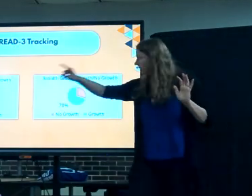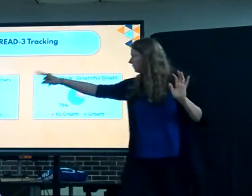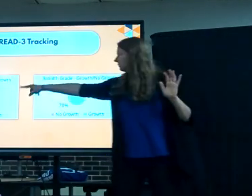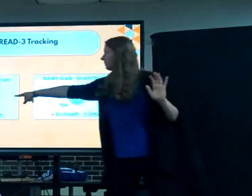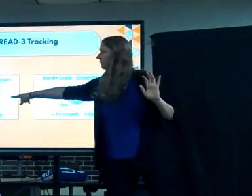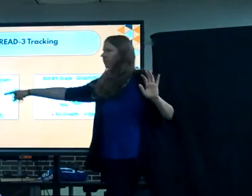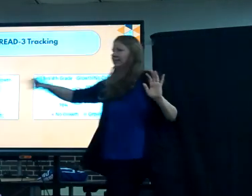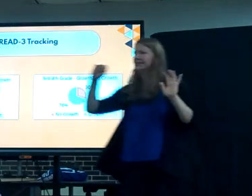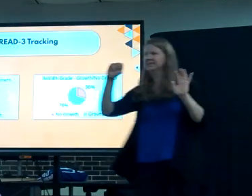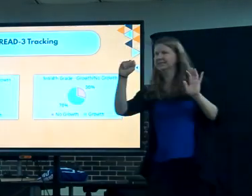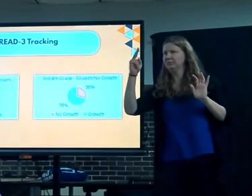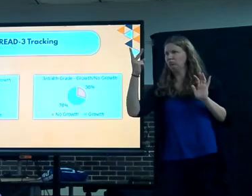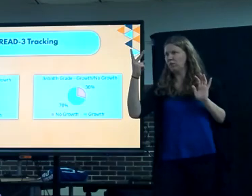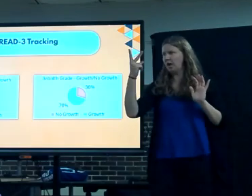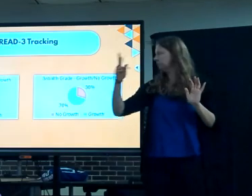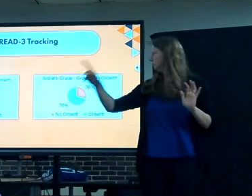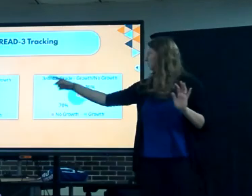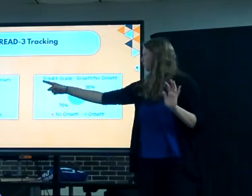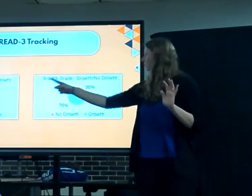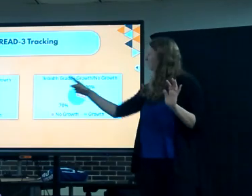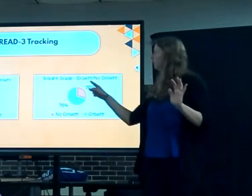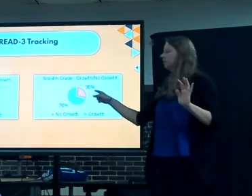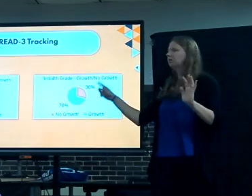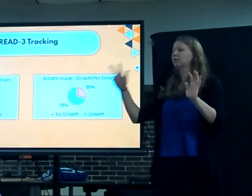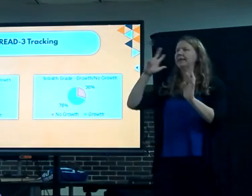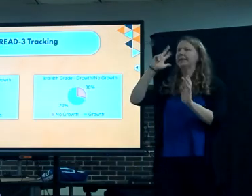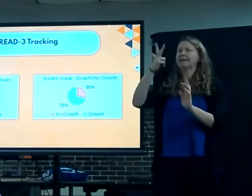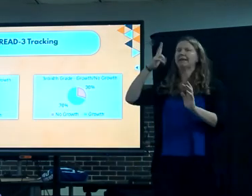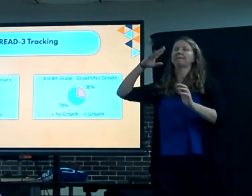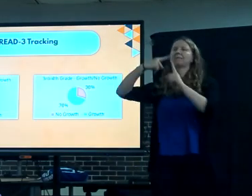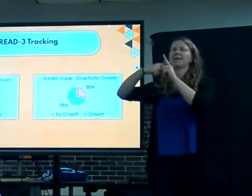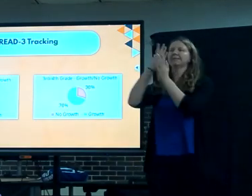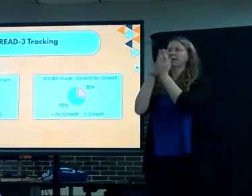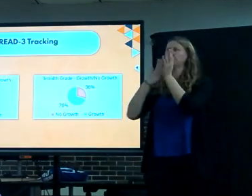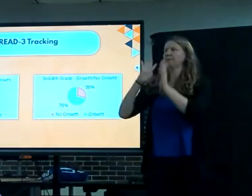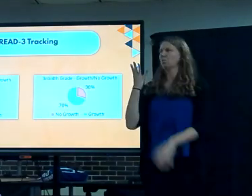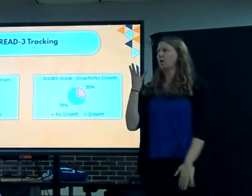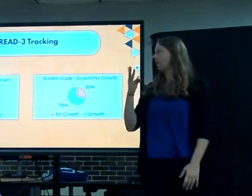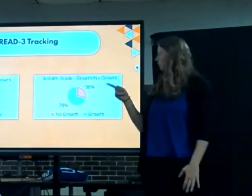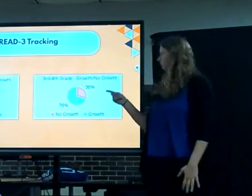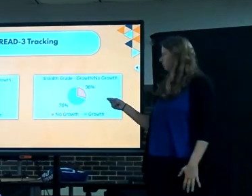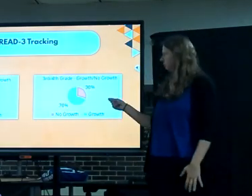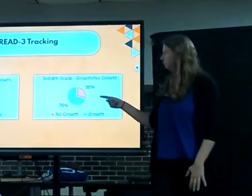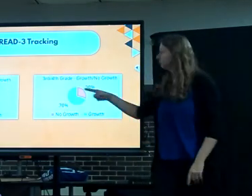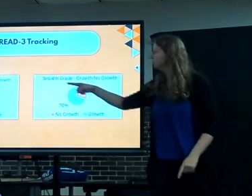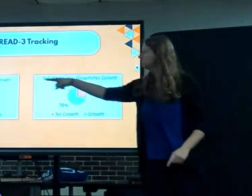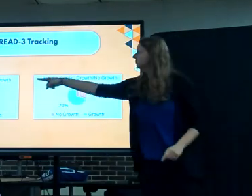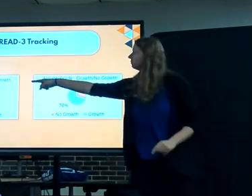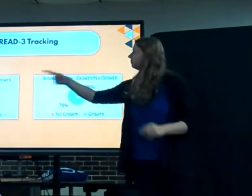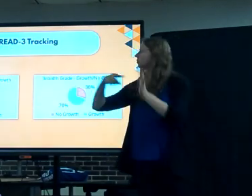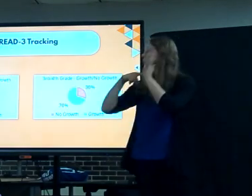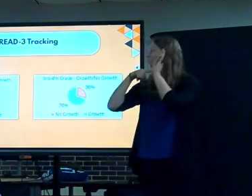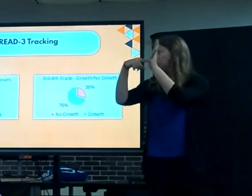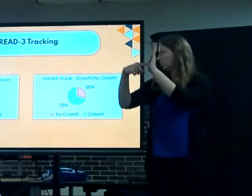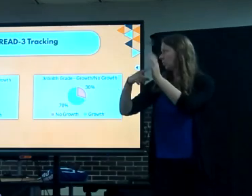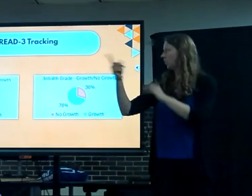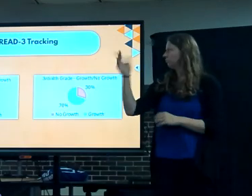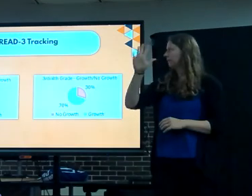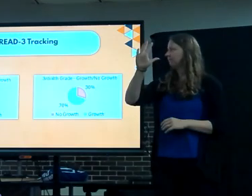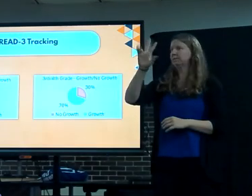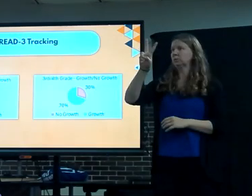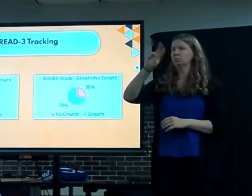Again, the first graphic shows our 2nd graders, and then the 2nd graphic shows 3rd